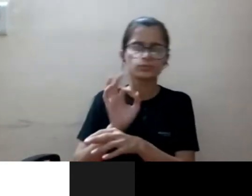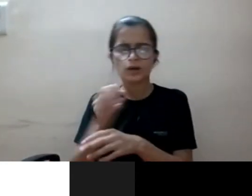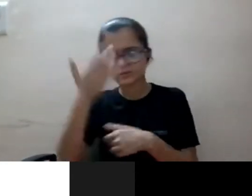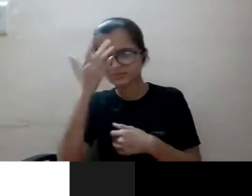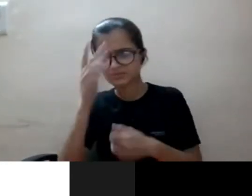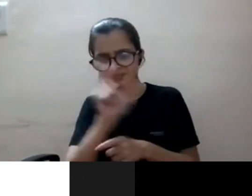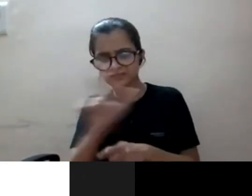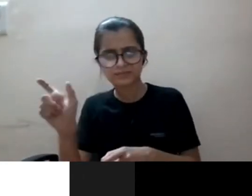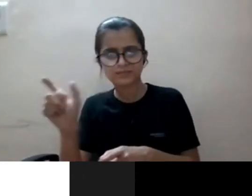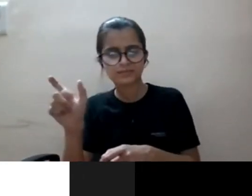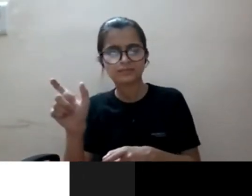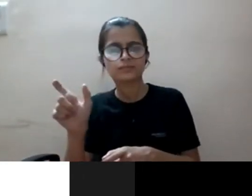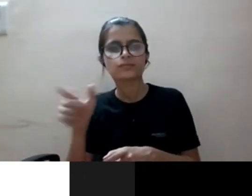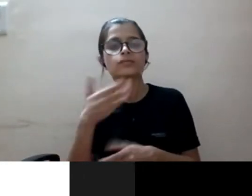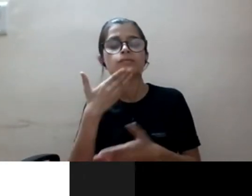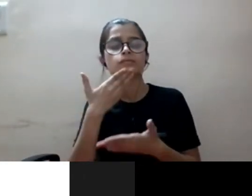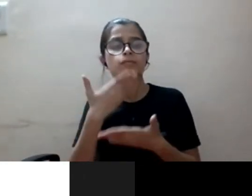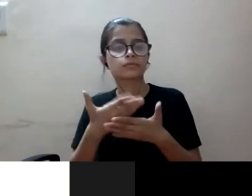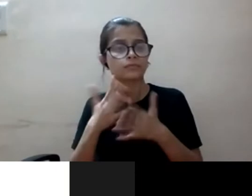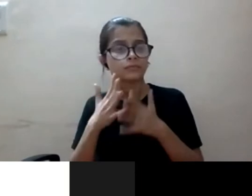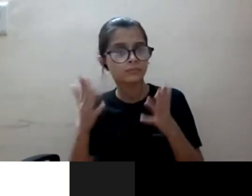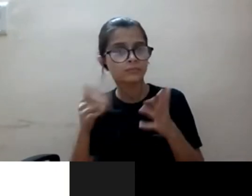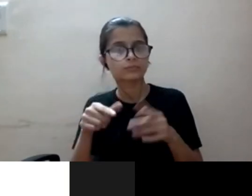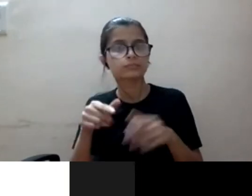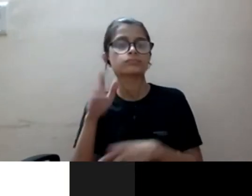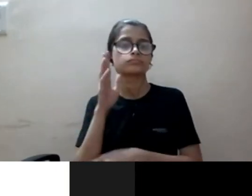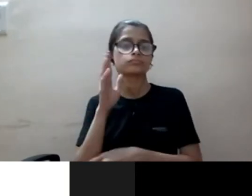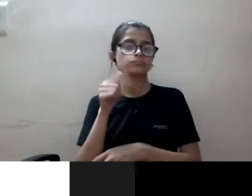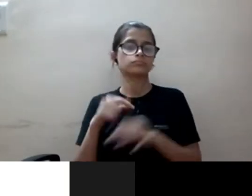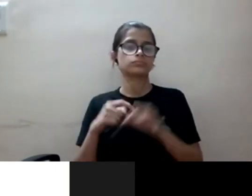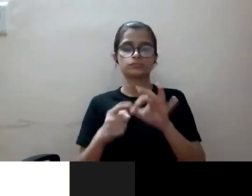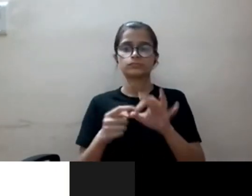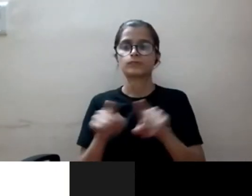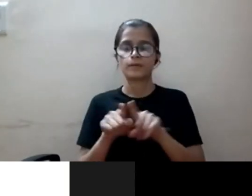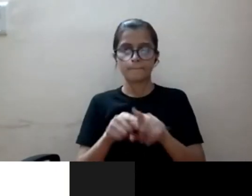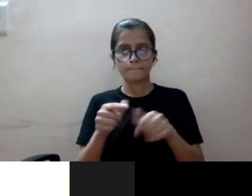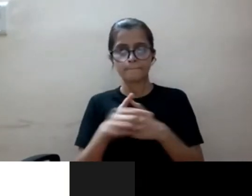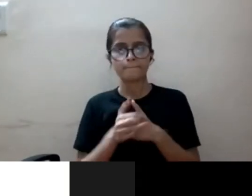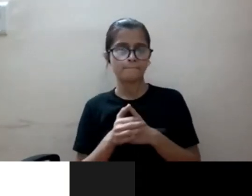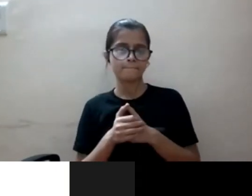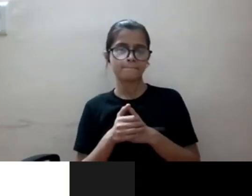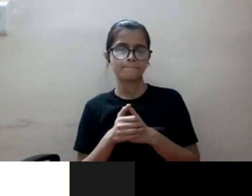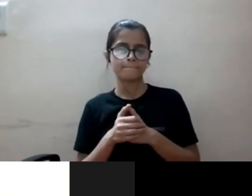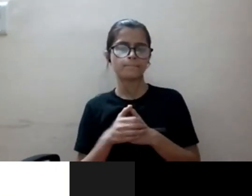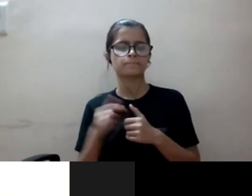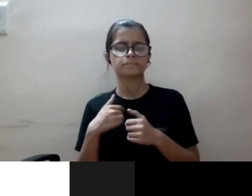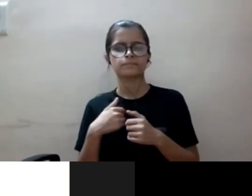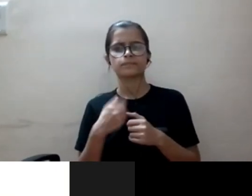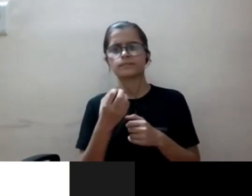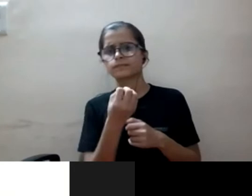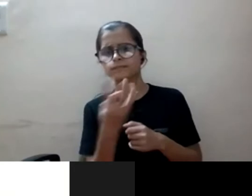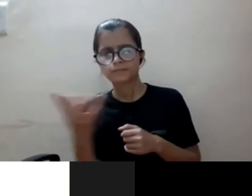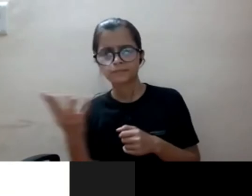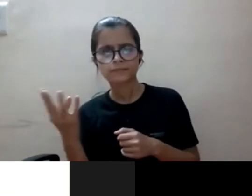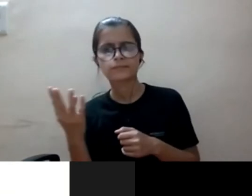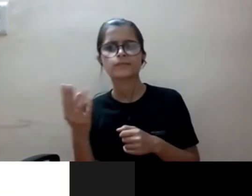it. And thank you for, you know, increasing my knowledge. So what, you know, I mean, a lot of us here